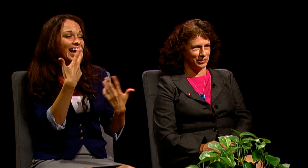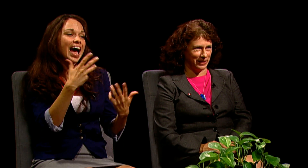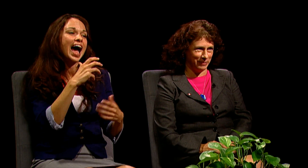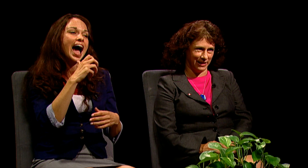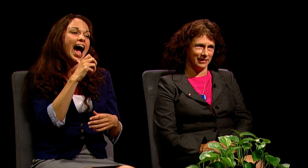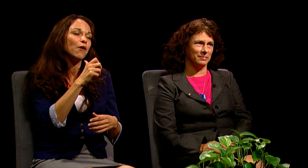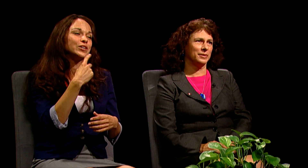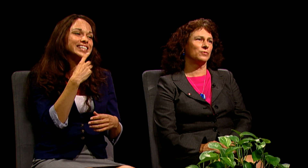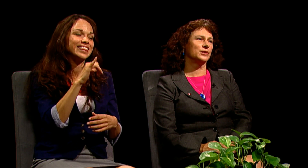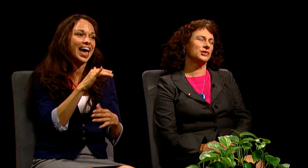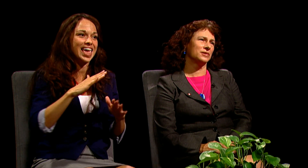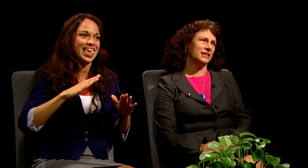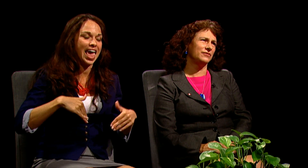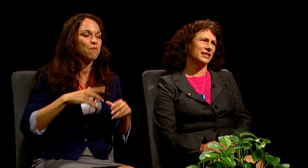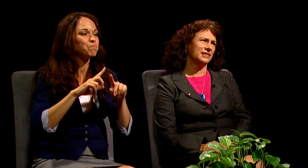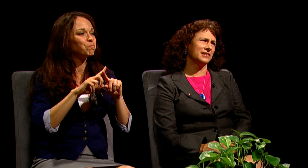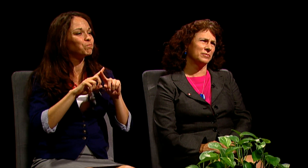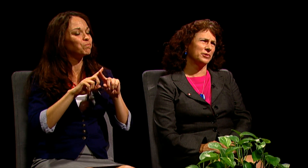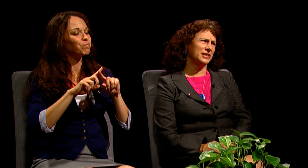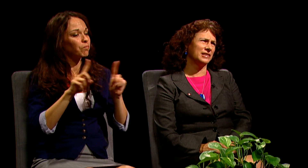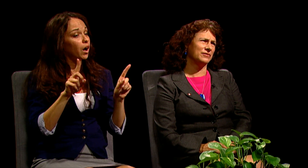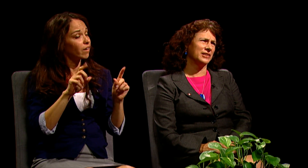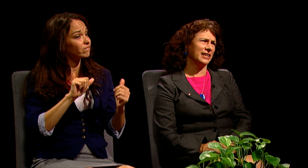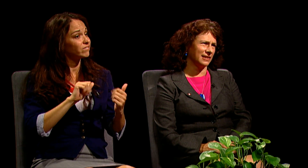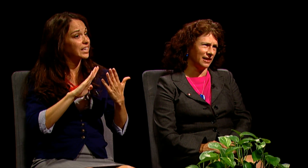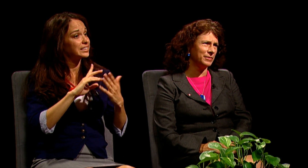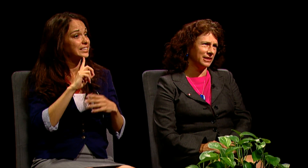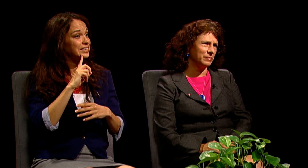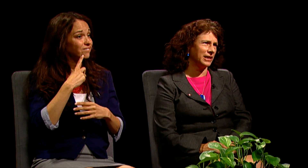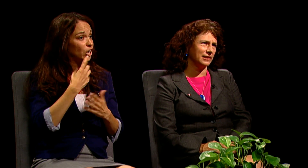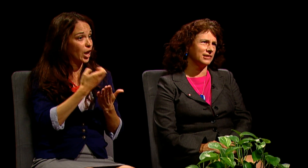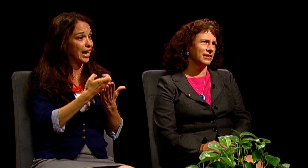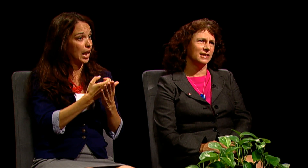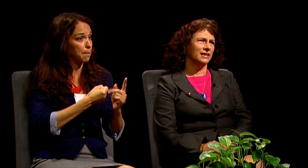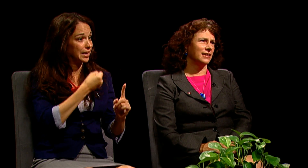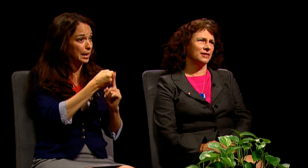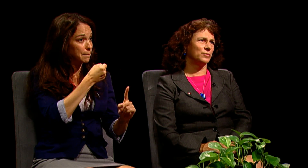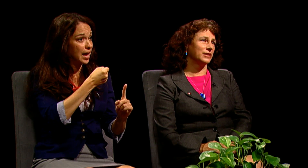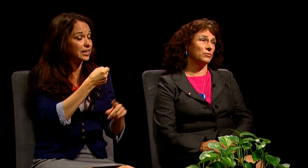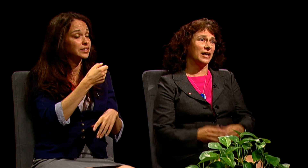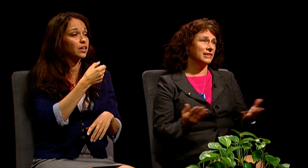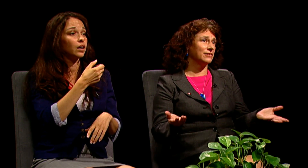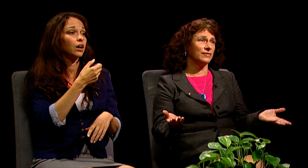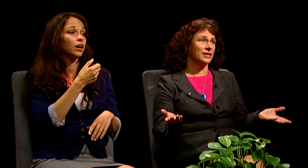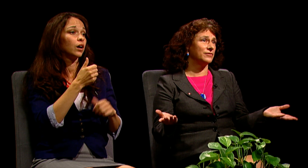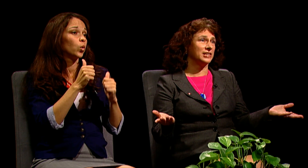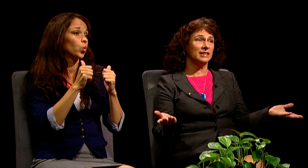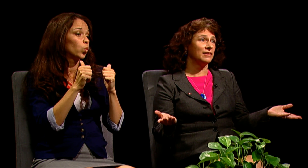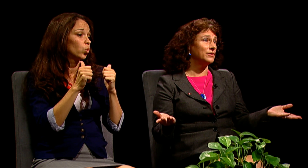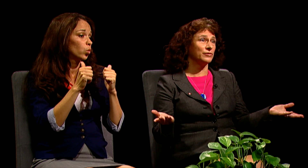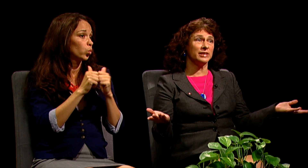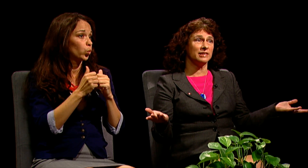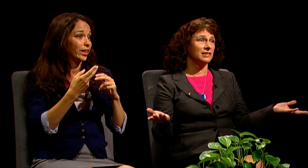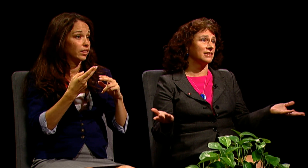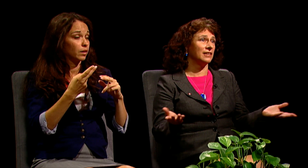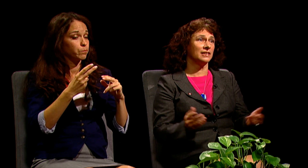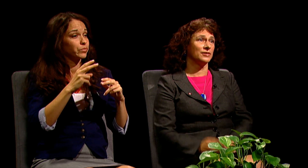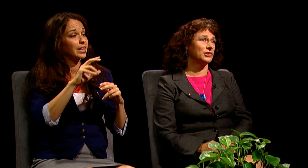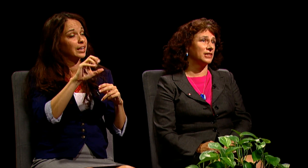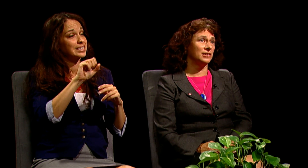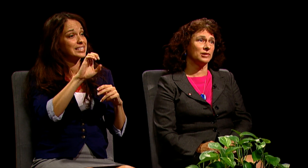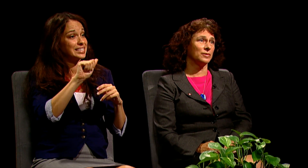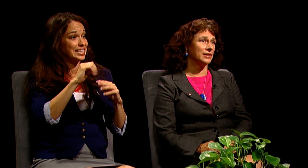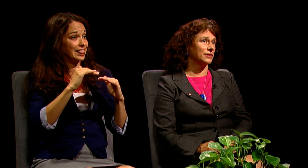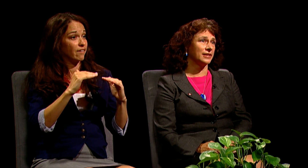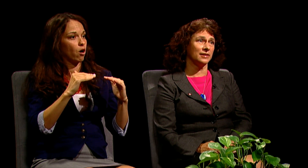that extreme yet, but we're certainly facing some pretty severe economic impacts. With rise of sea level, for instance, a lot of